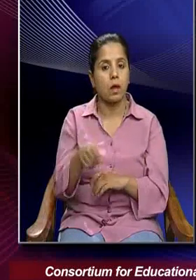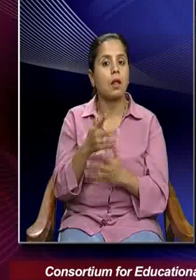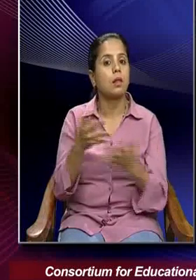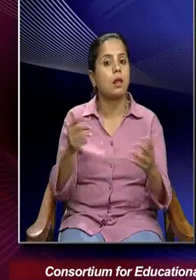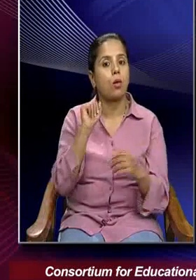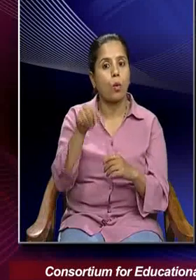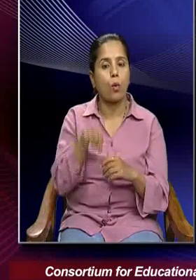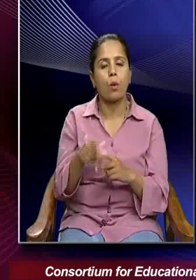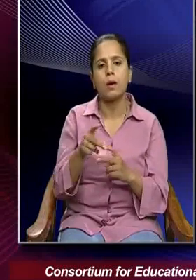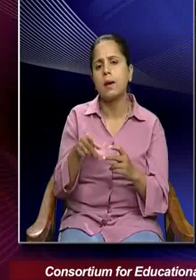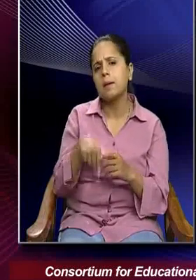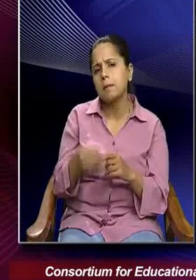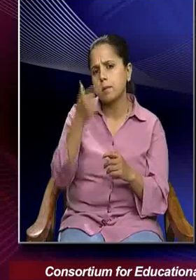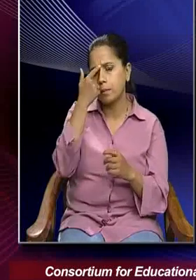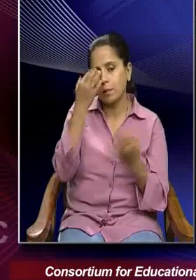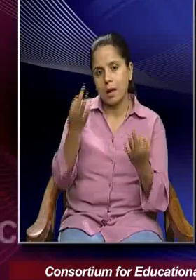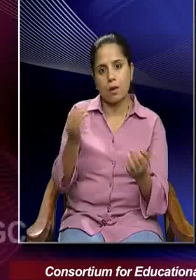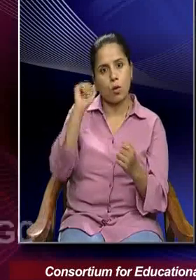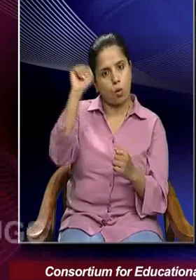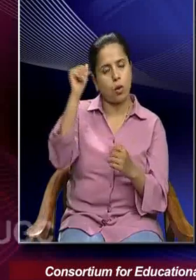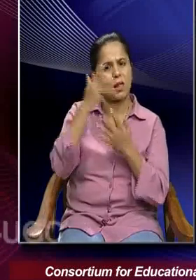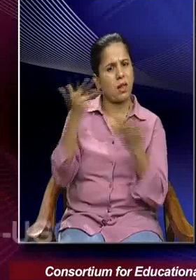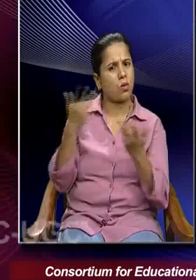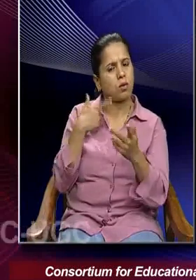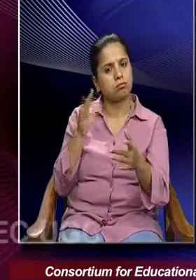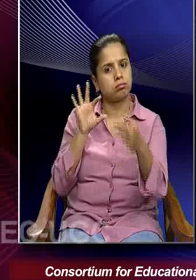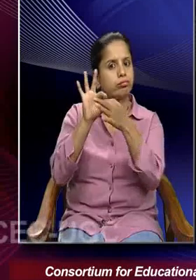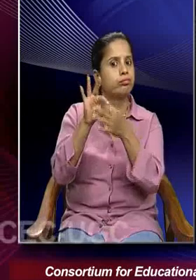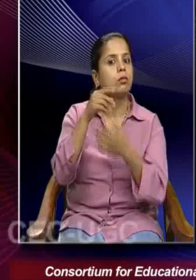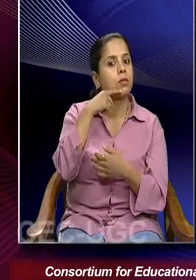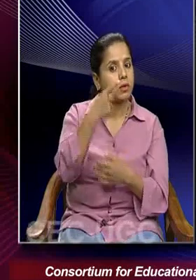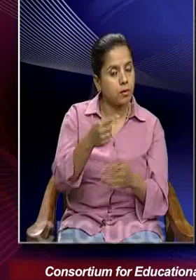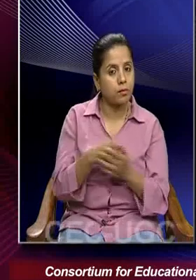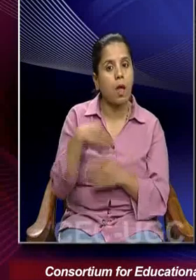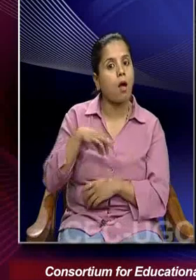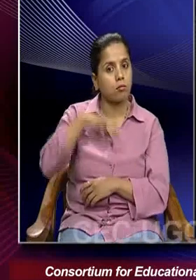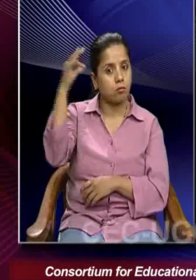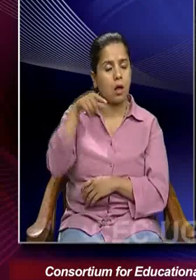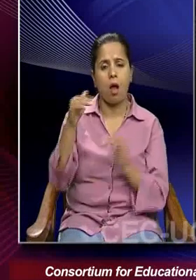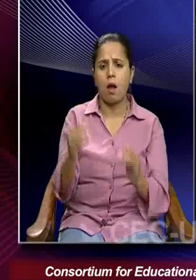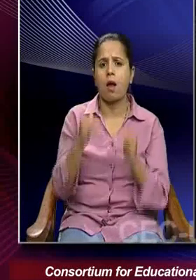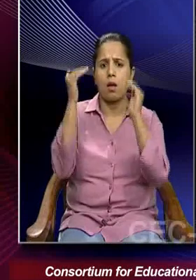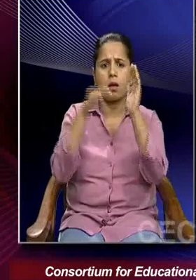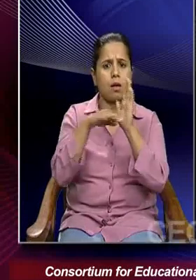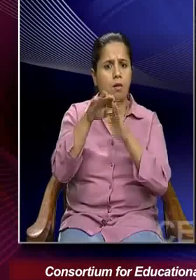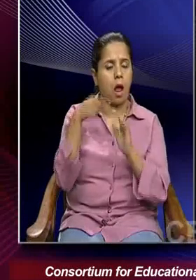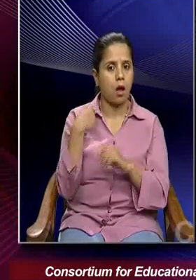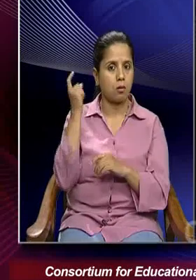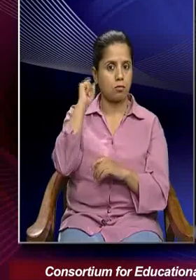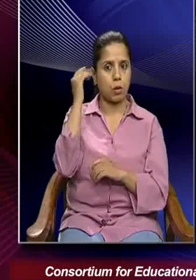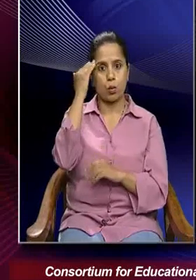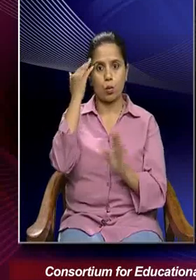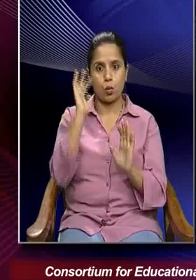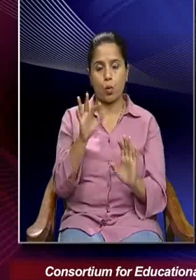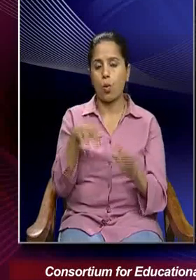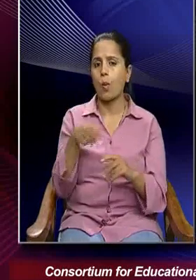of meditation or the divine. It is the highest level of consciousness and